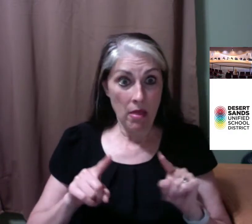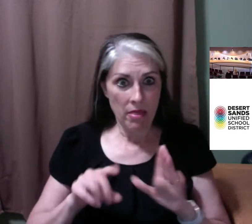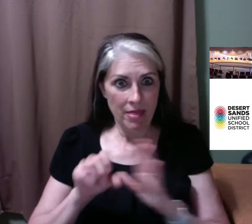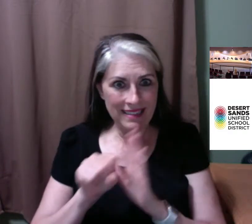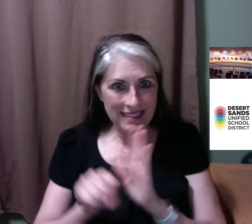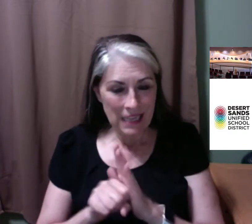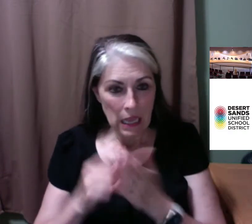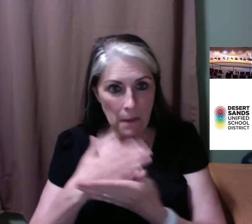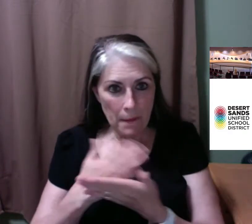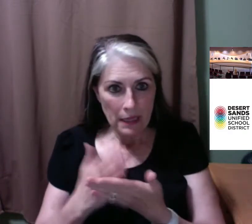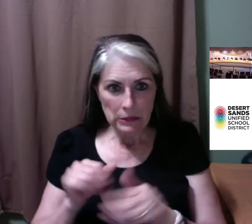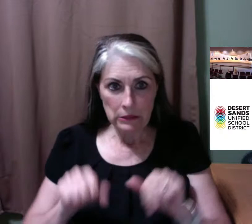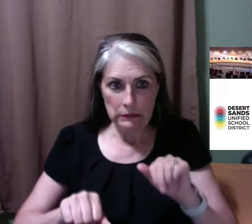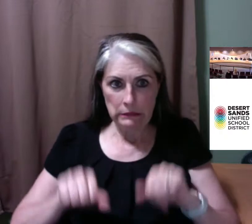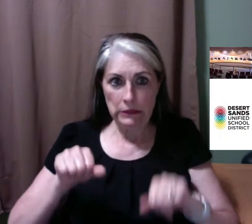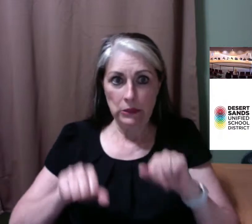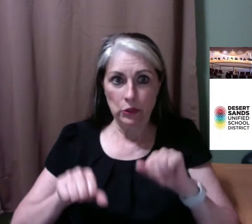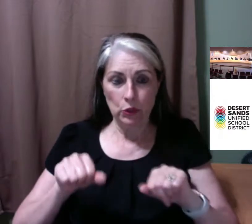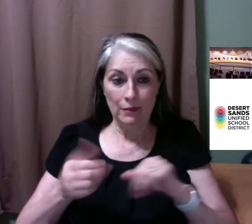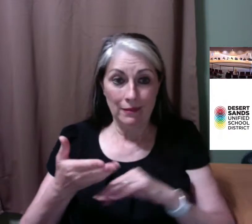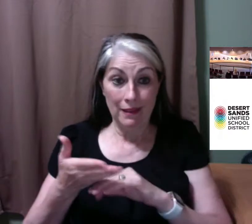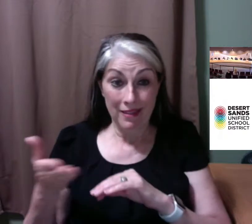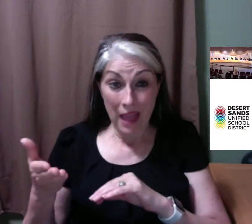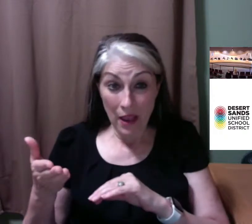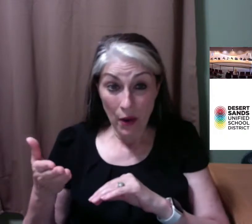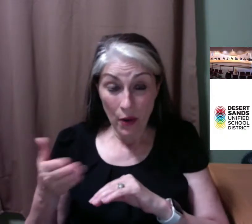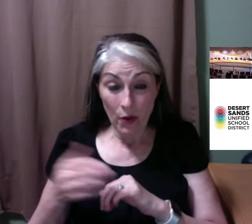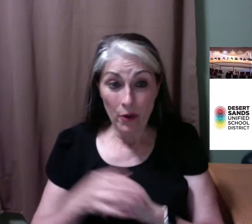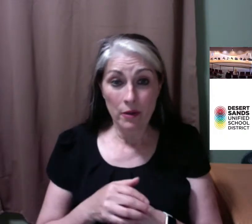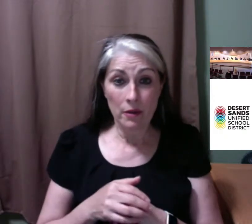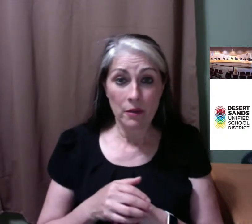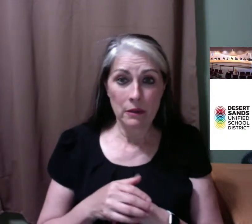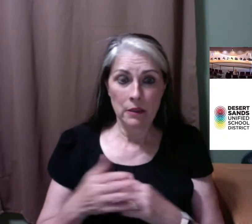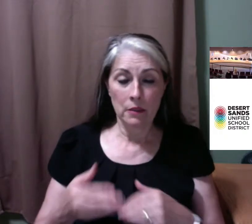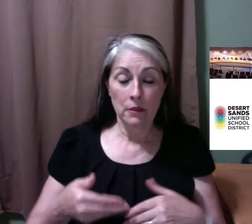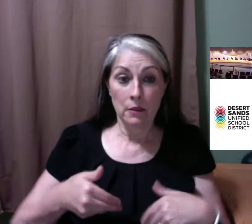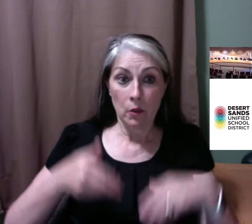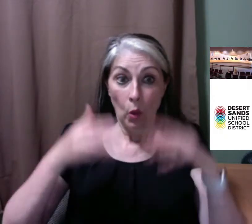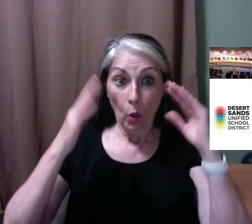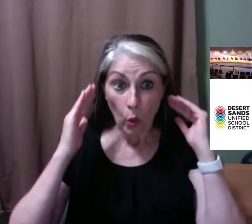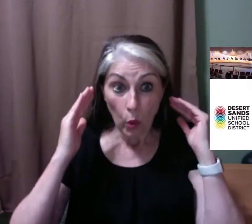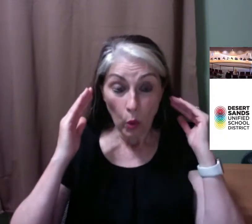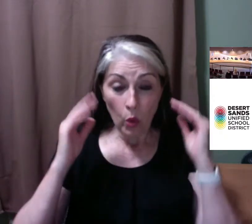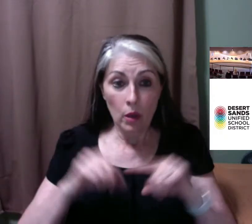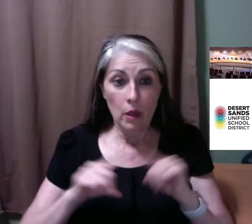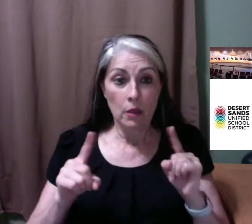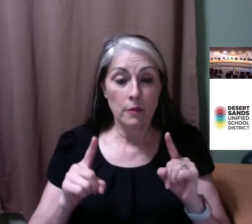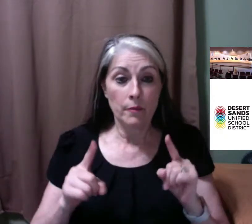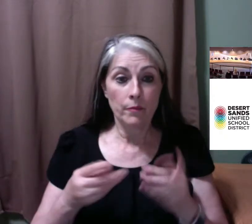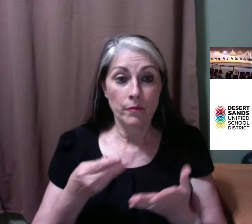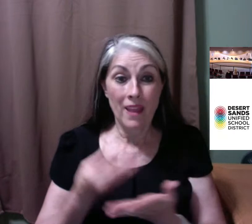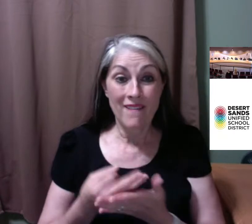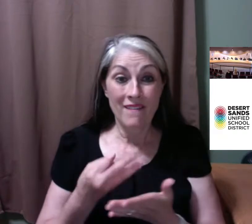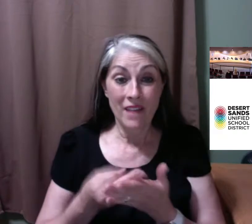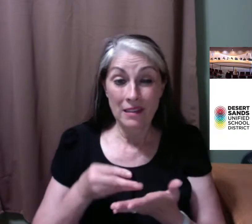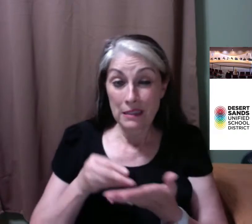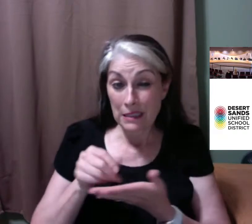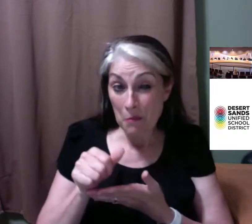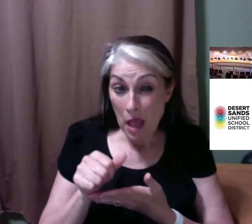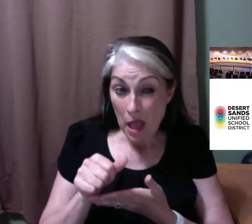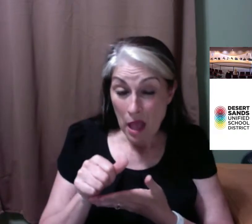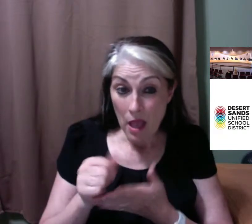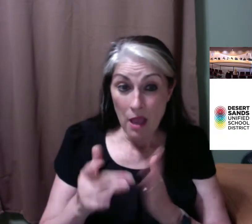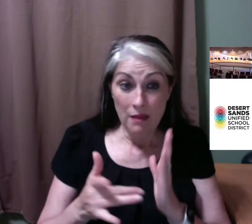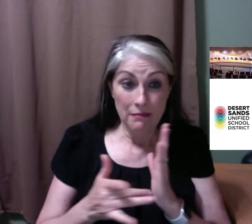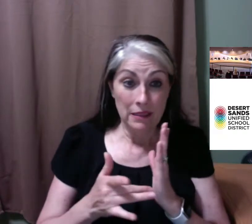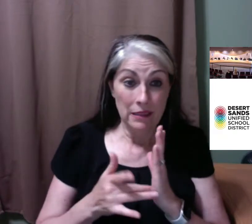all the uncertainty there, then that's kind of overwhelming. But as far as our funds and the way we spent them on technology